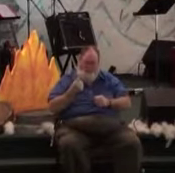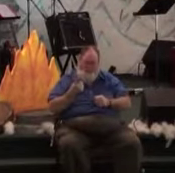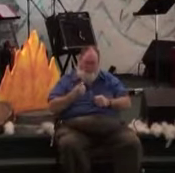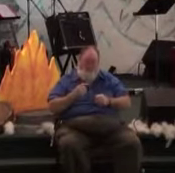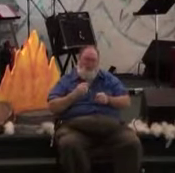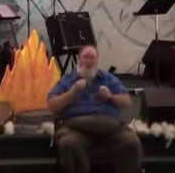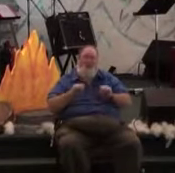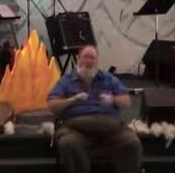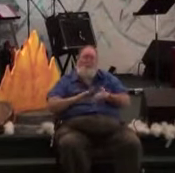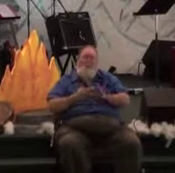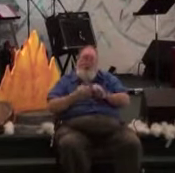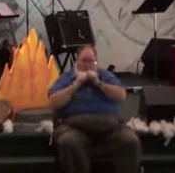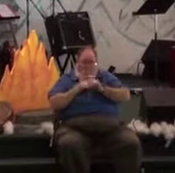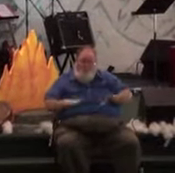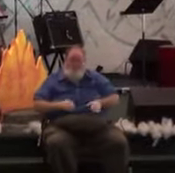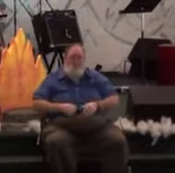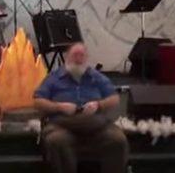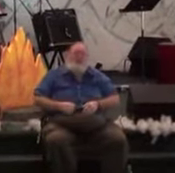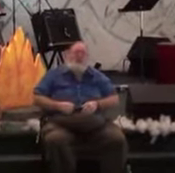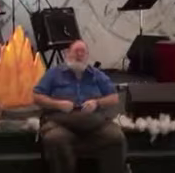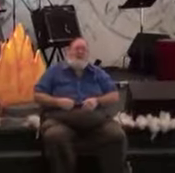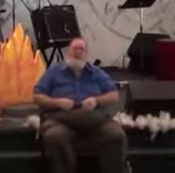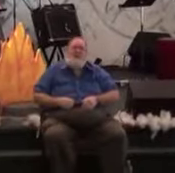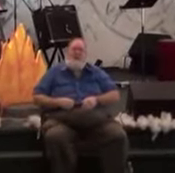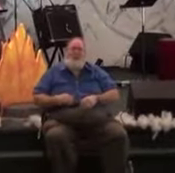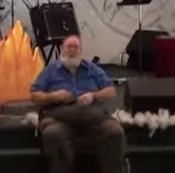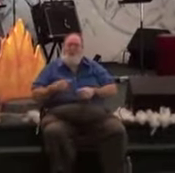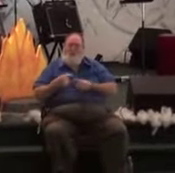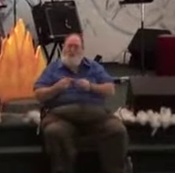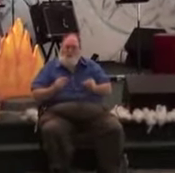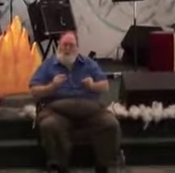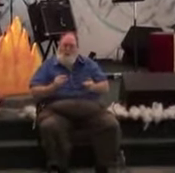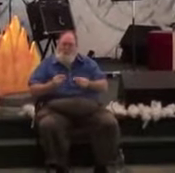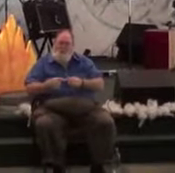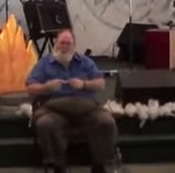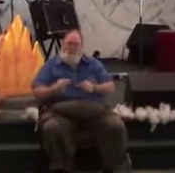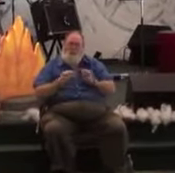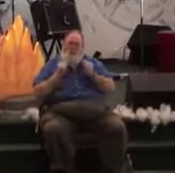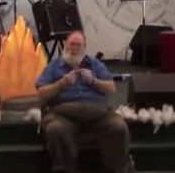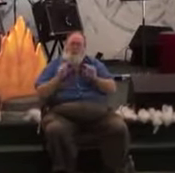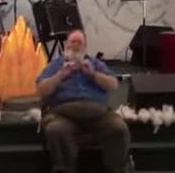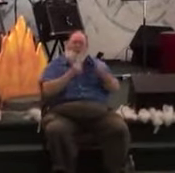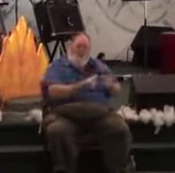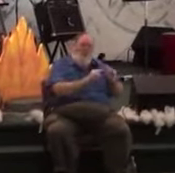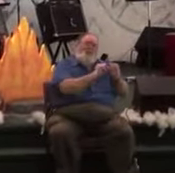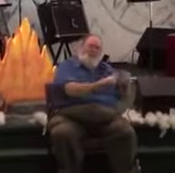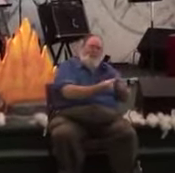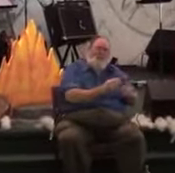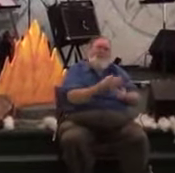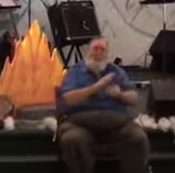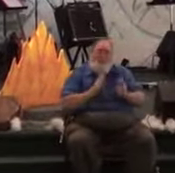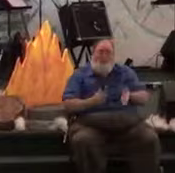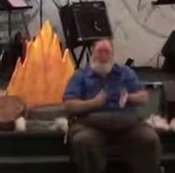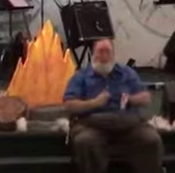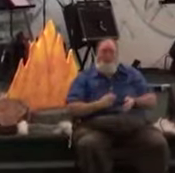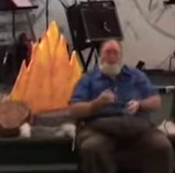gone down there and stood in line for 3-4 hours in the last several years and got really bad seats. So we decided to